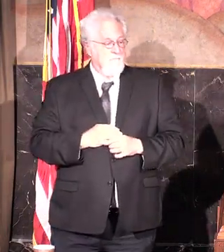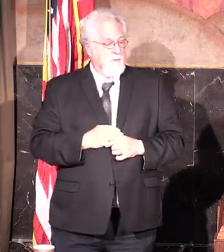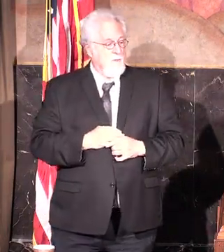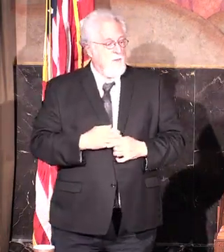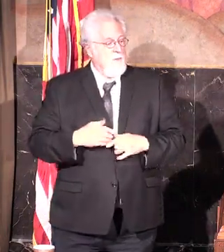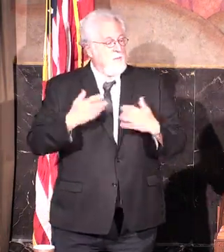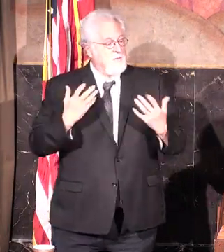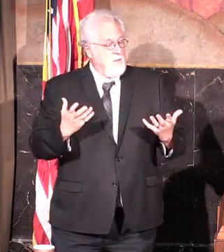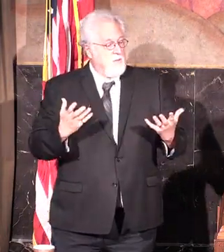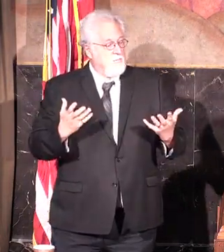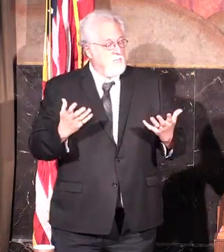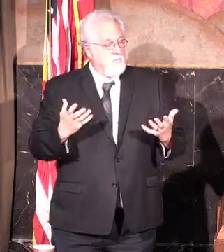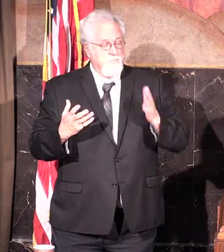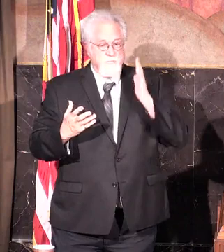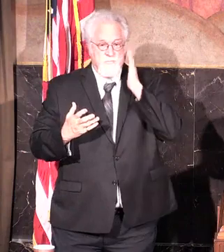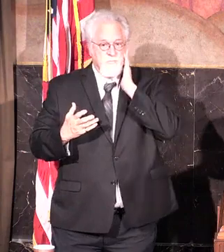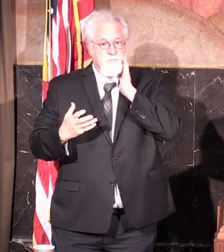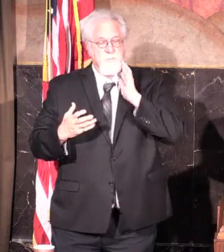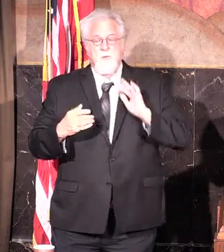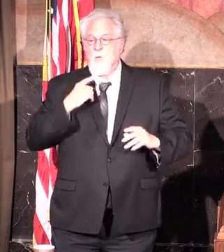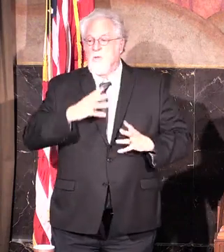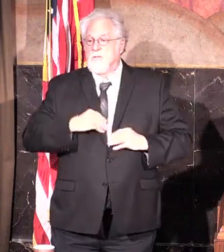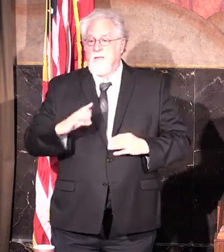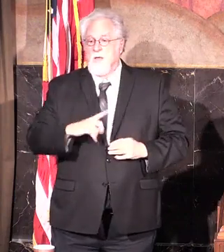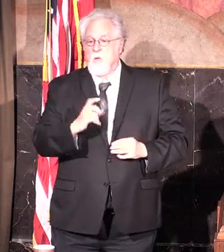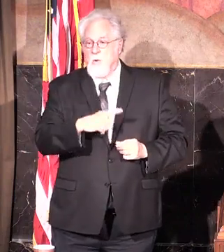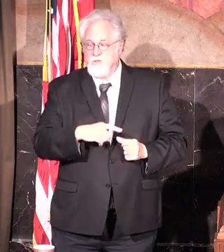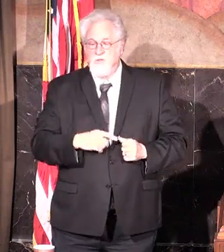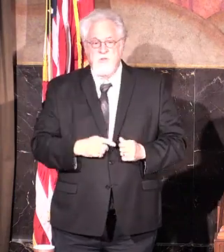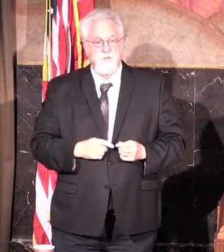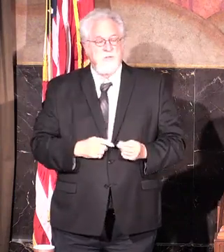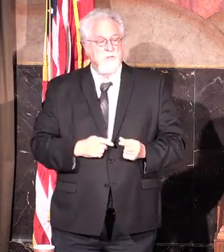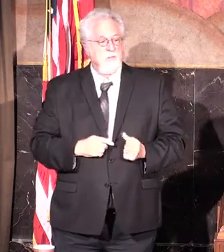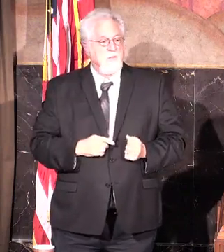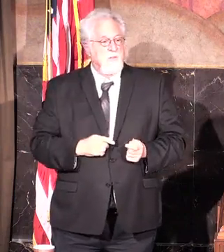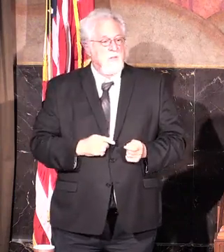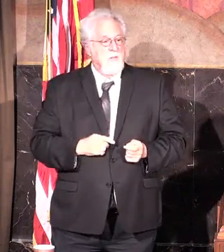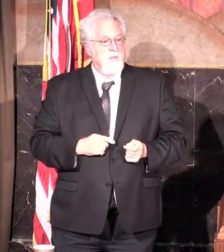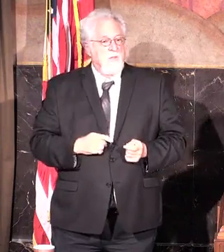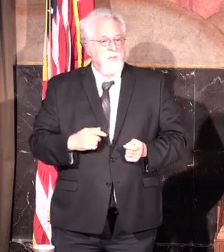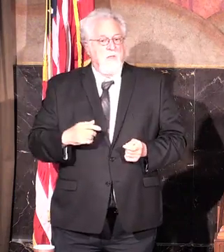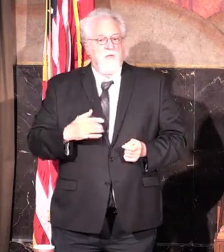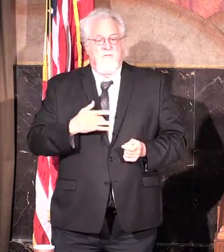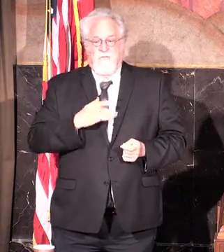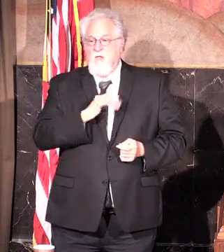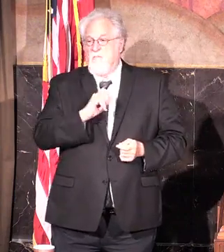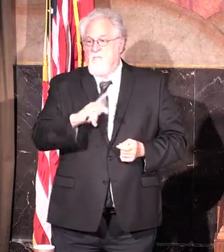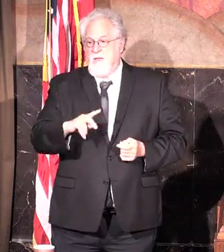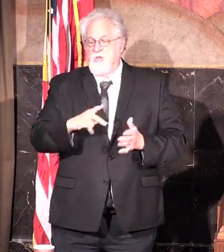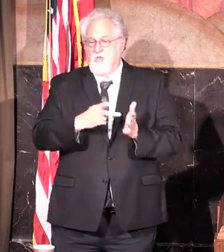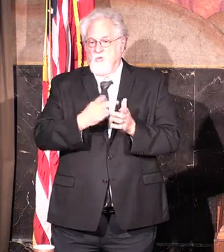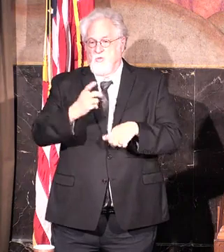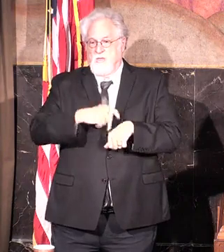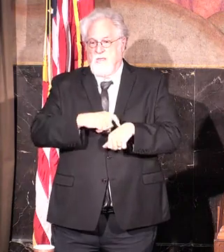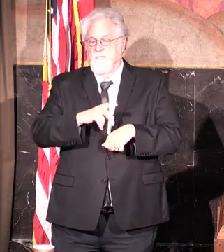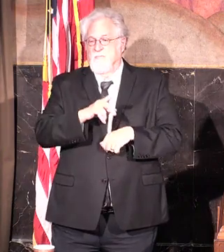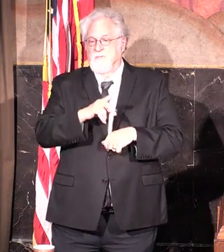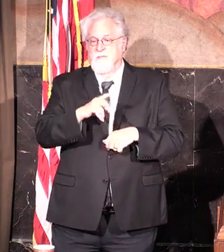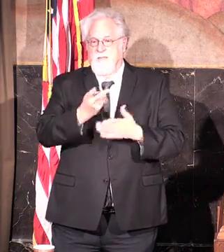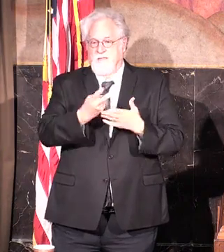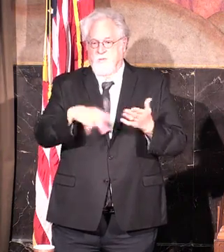So at that, I'm going to take your questions. We do expect to be back with you twice next week on Tuesday and